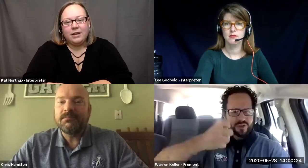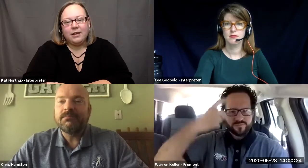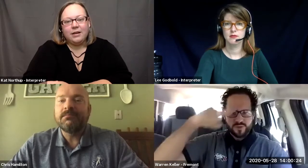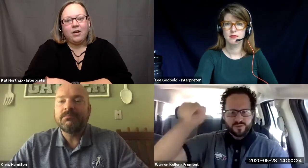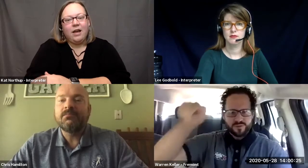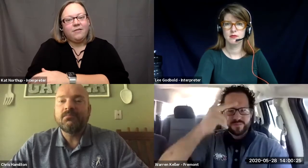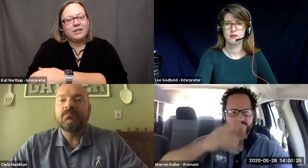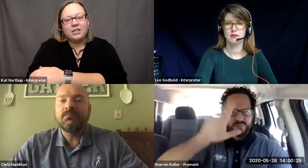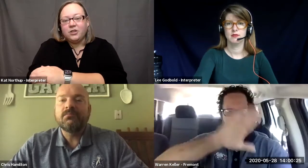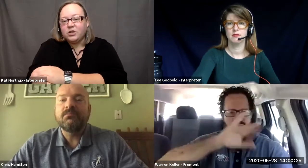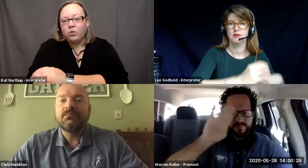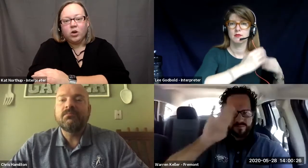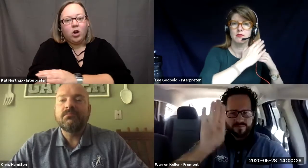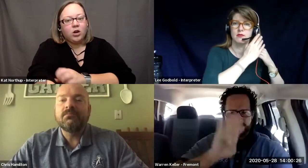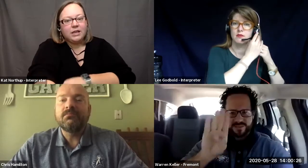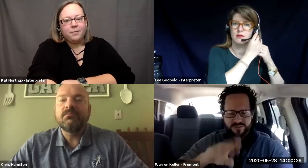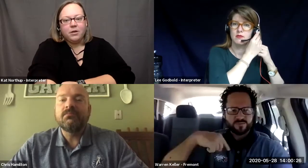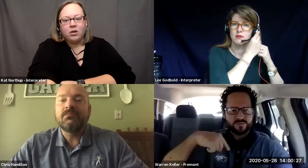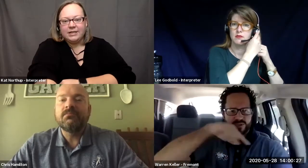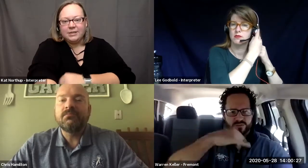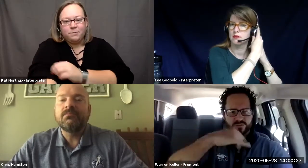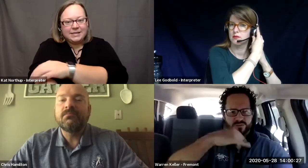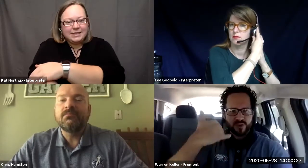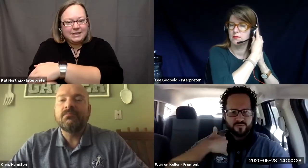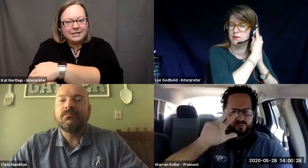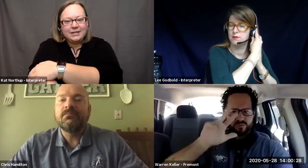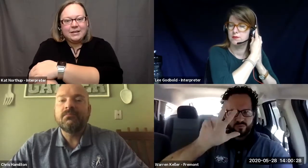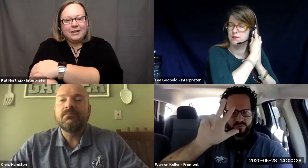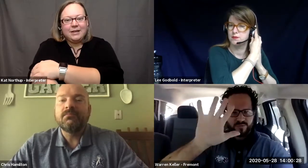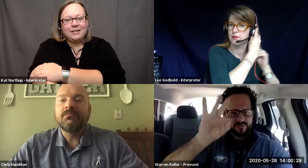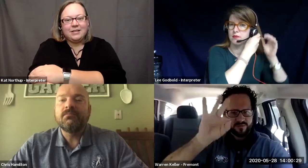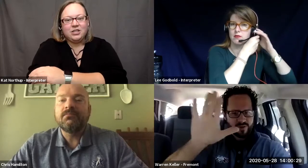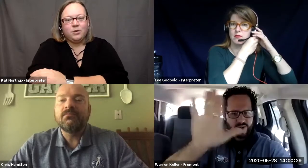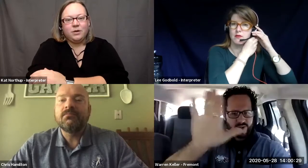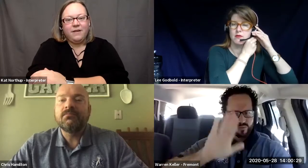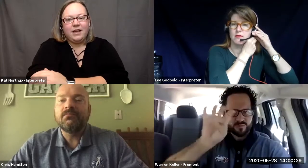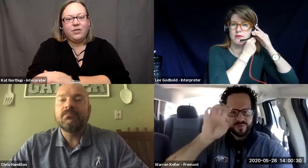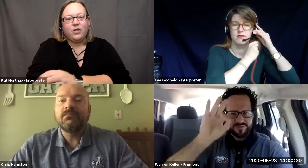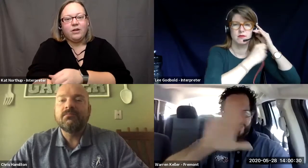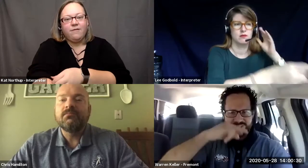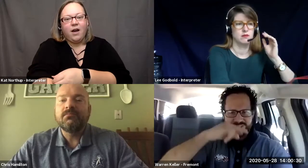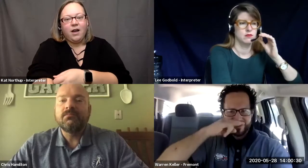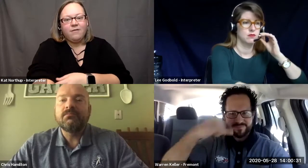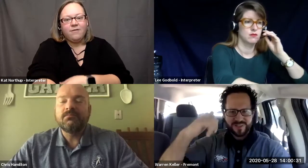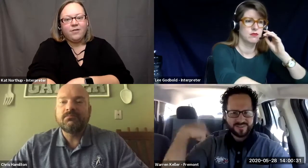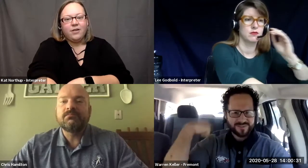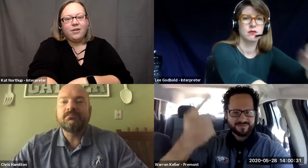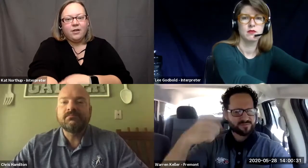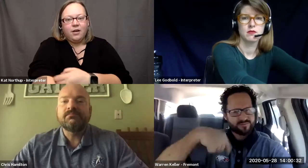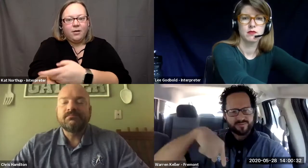We have continued to work hard keeping our kids busy. And this year we've had 35 out